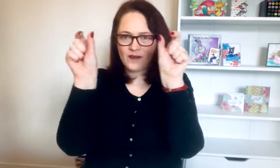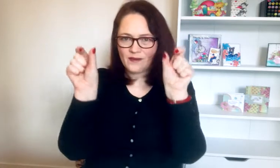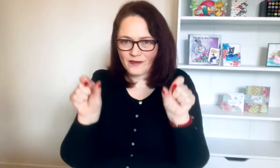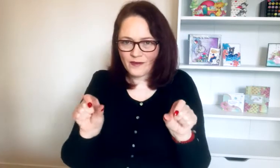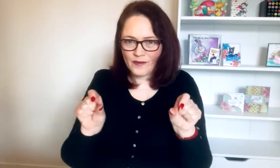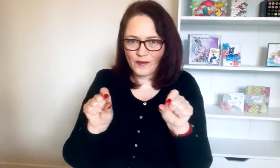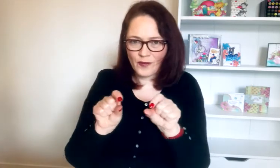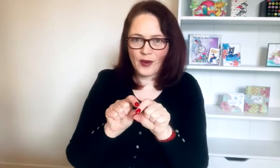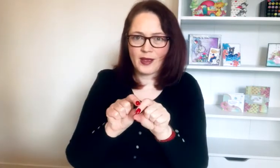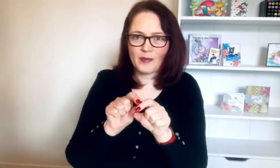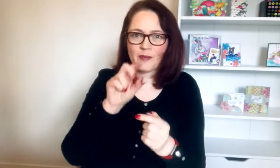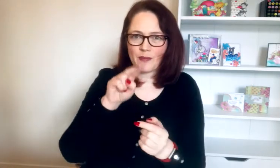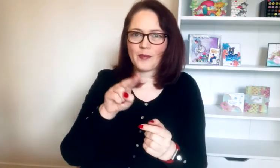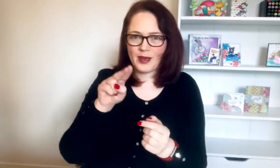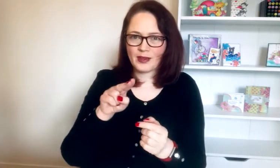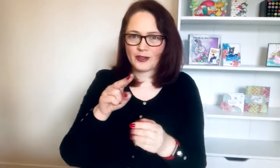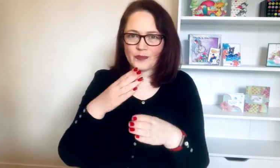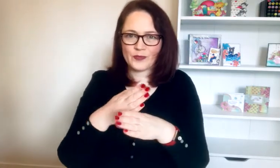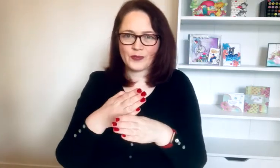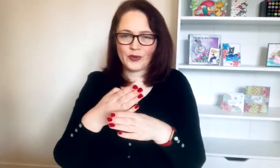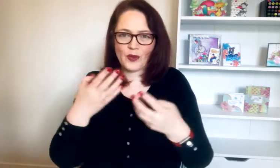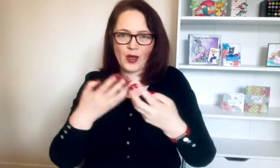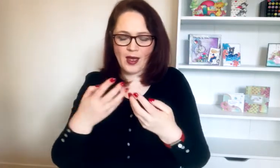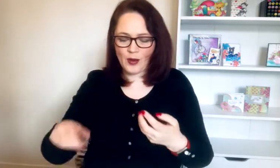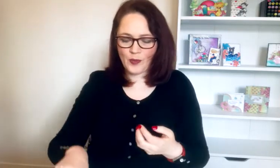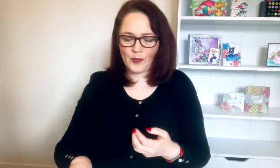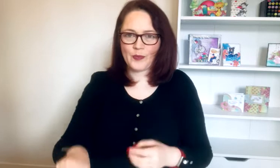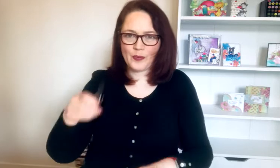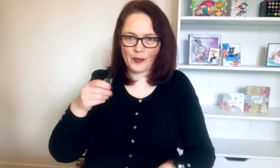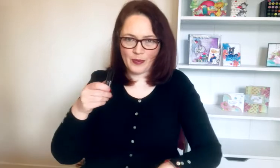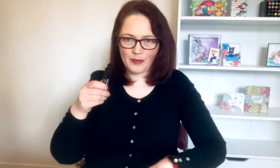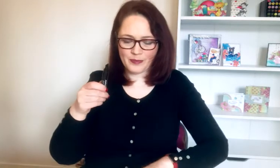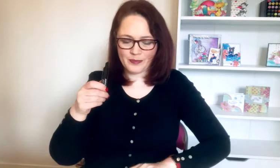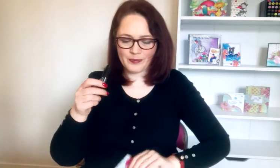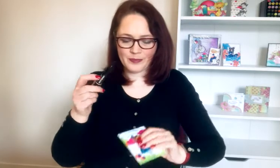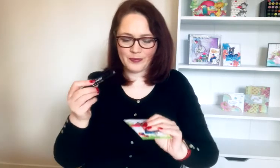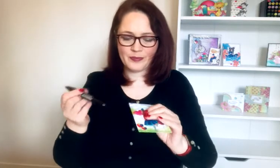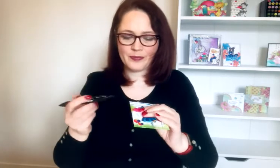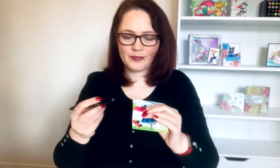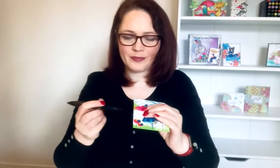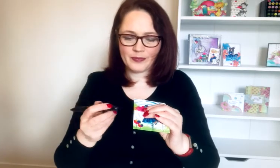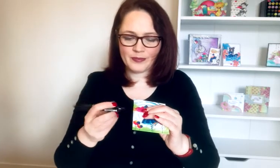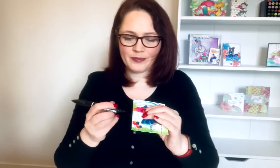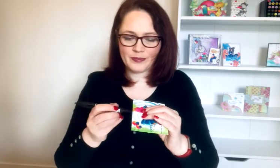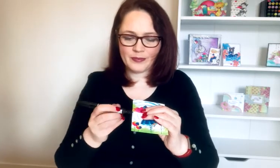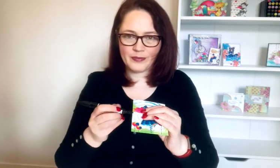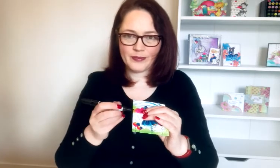thing to remember to try and frame elements of our work that we want to stand out. One of the ways we can do that is by doing what we've